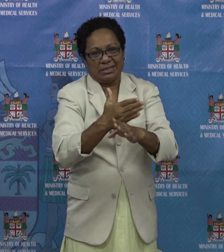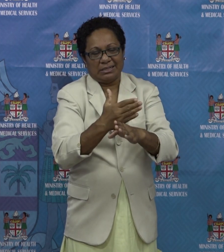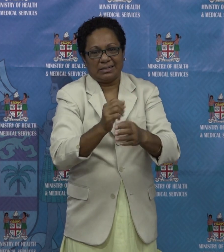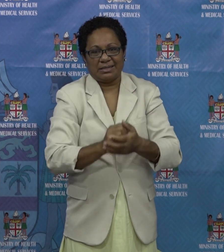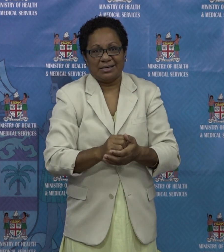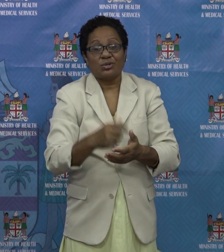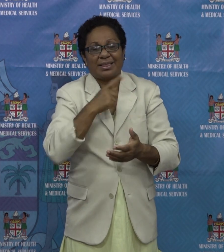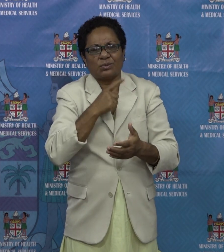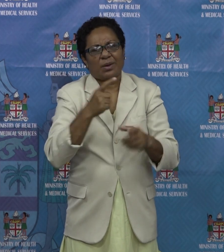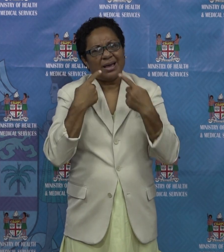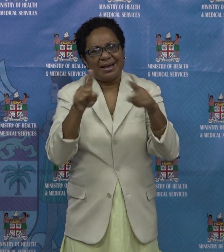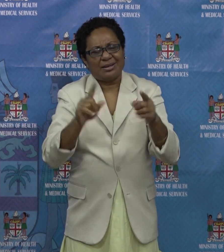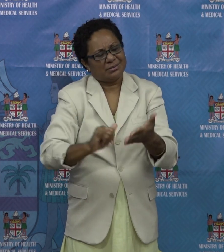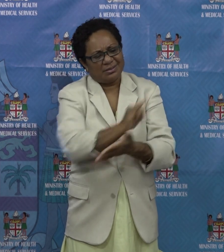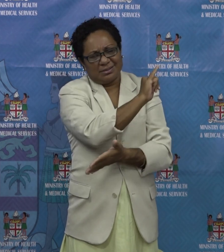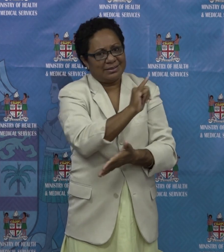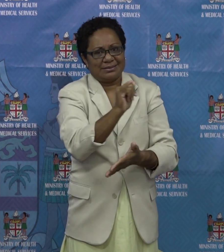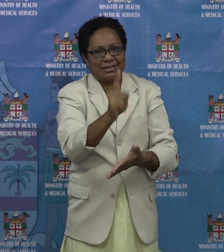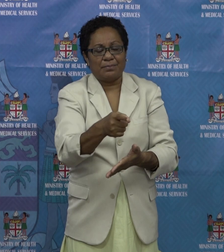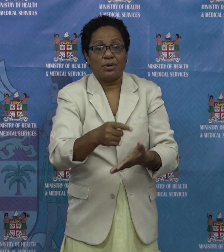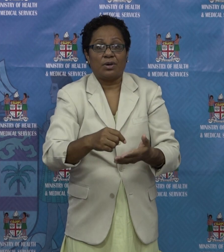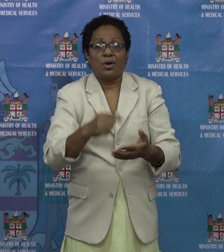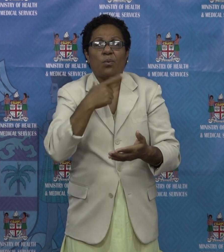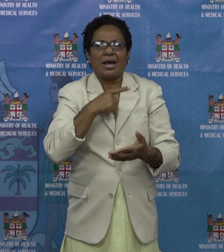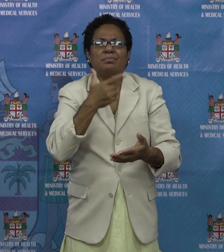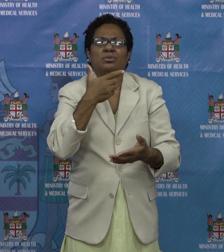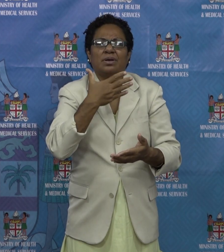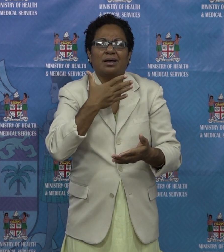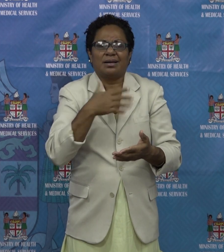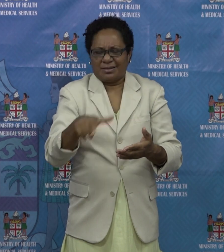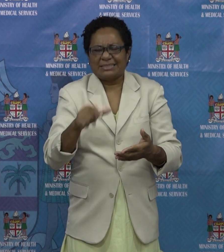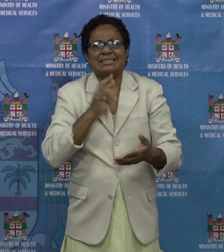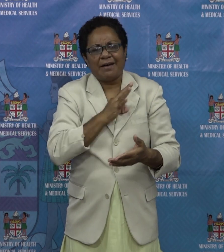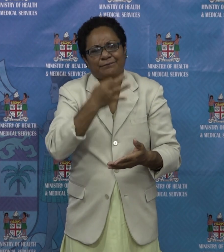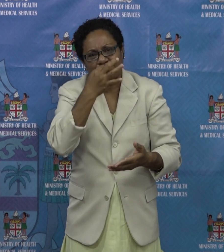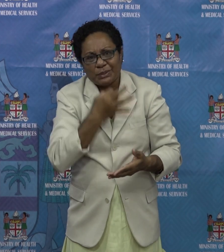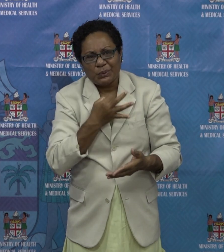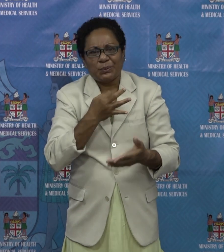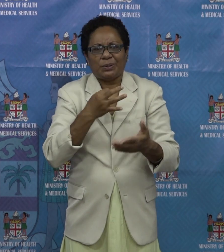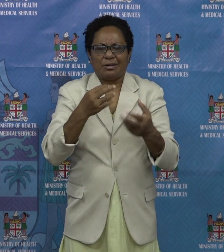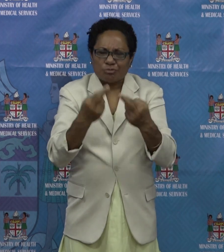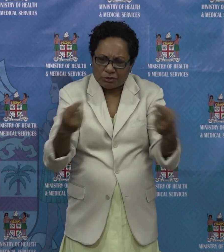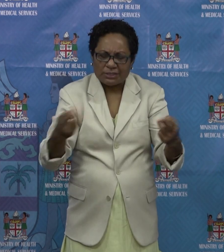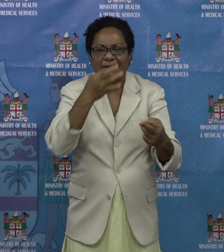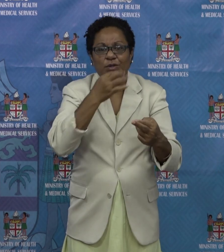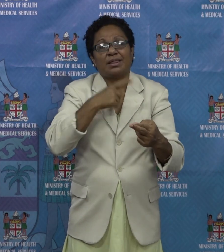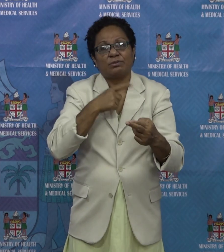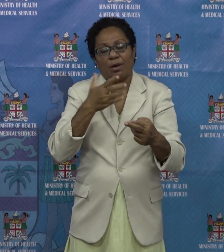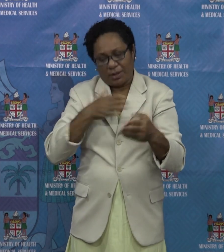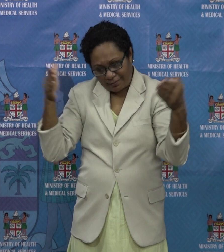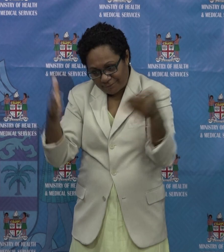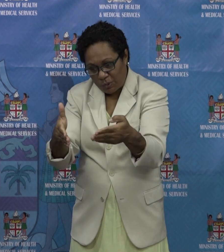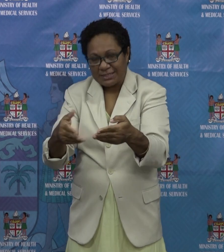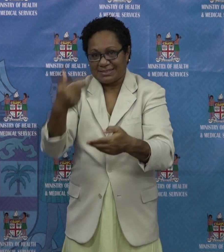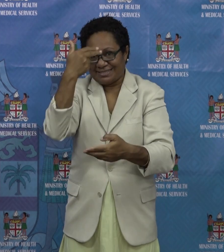said no traveling out, the intention really was for us to refocus all our resources back on our screening program. As